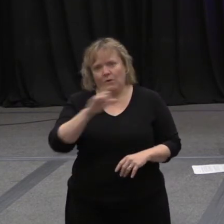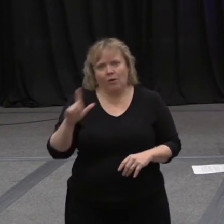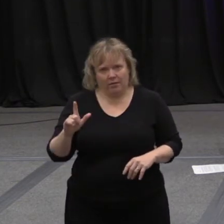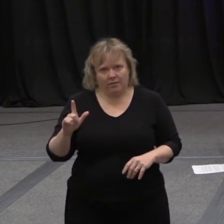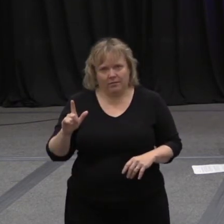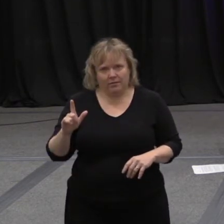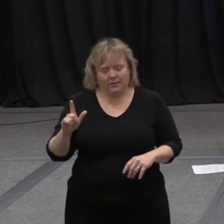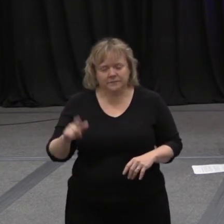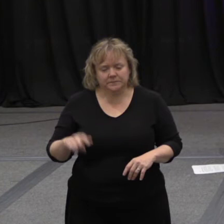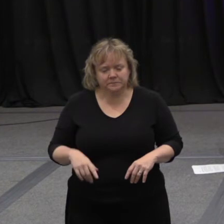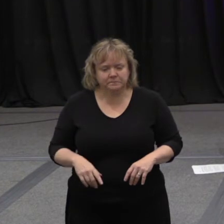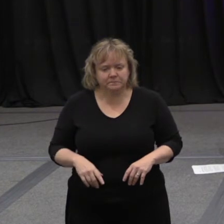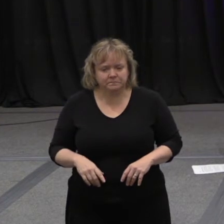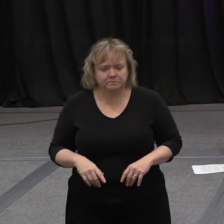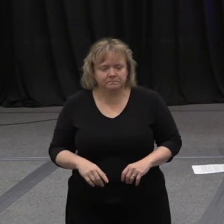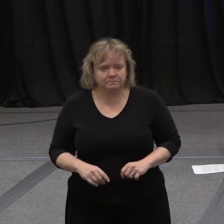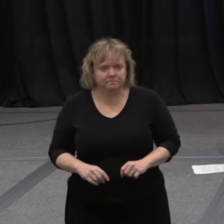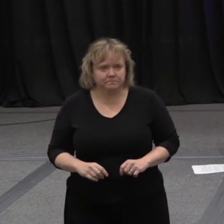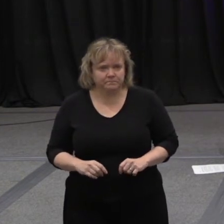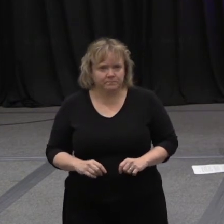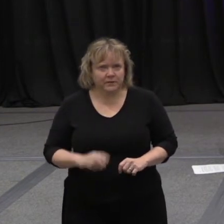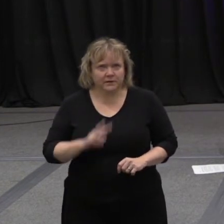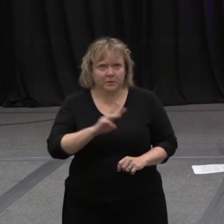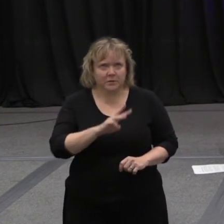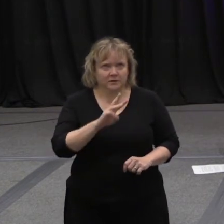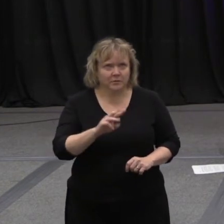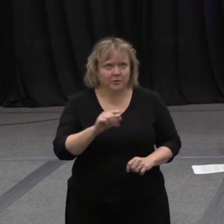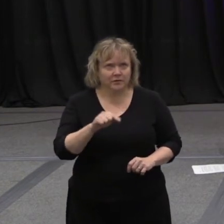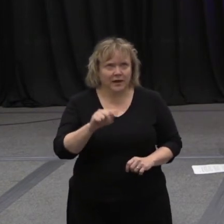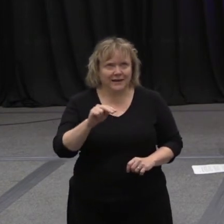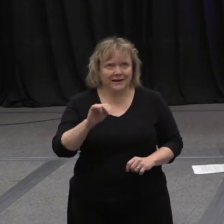And so it's